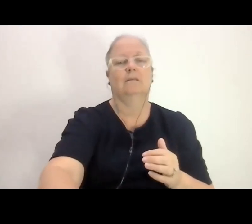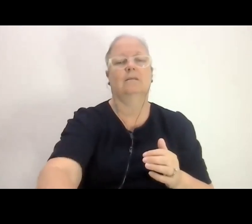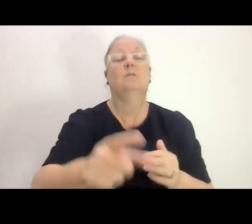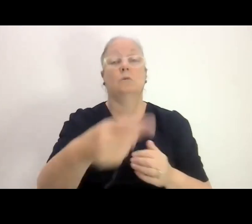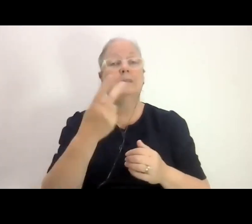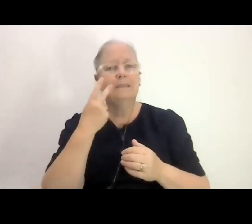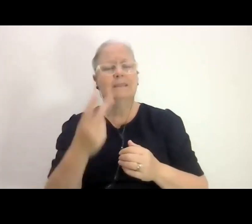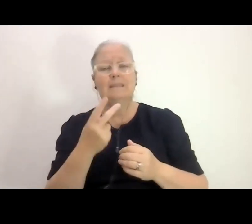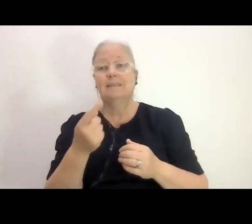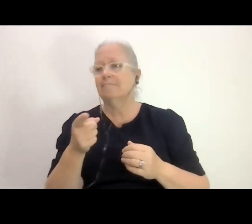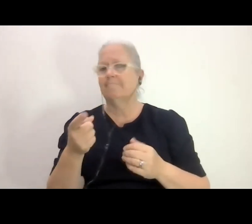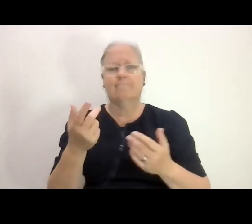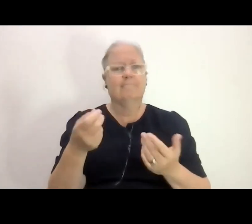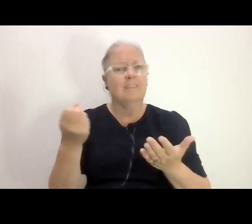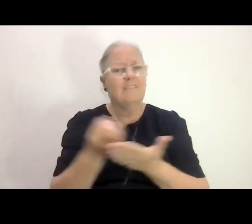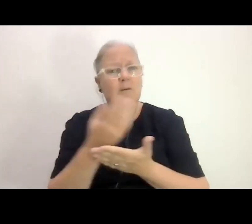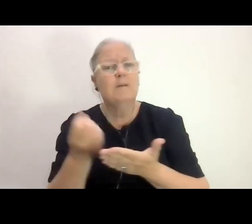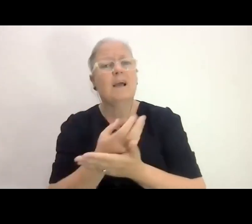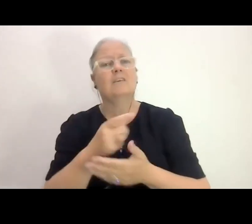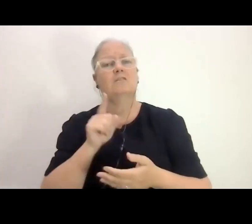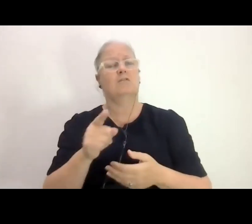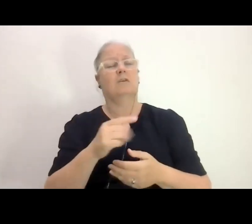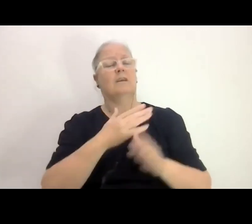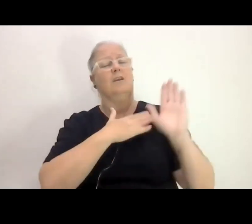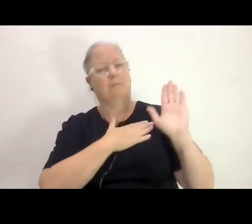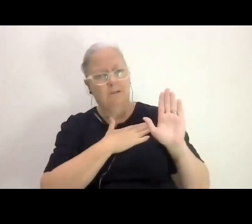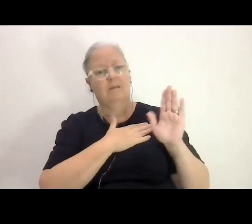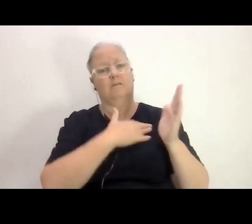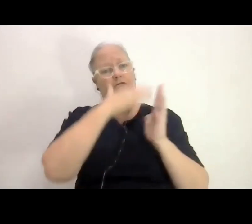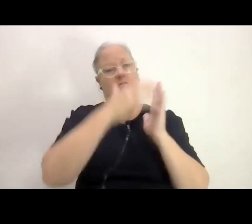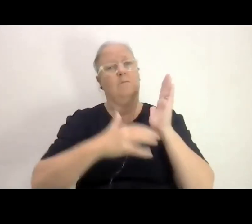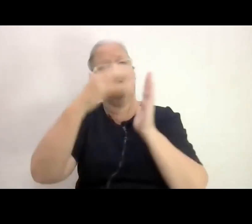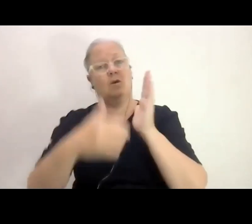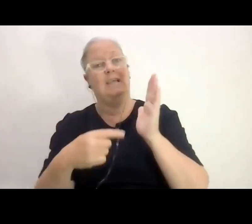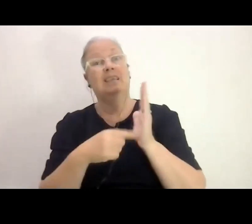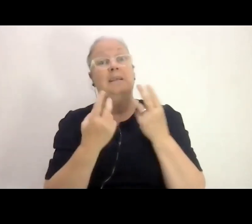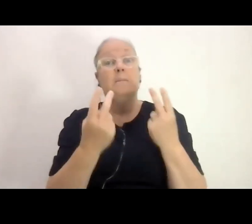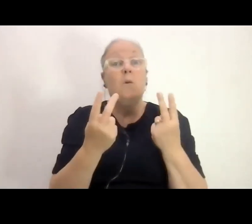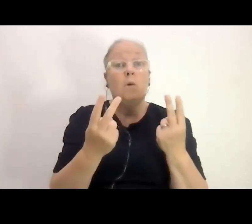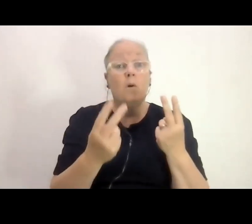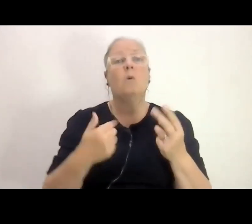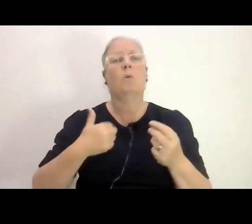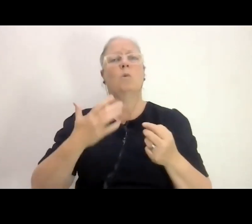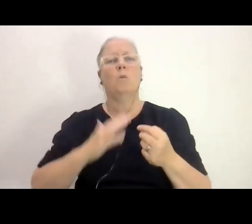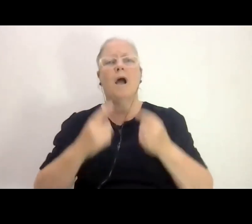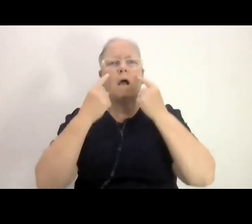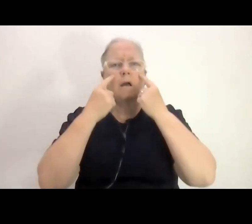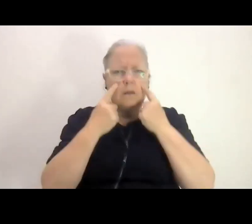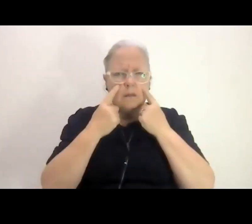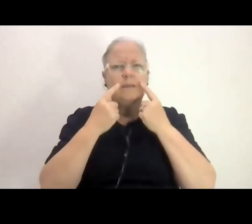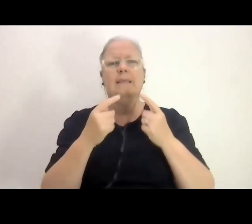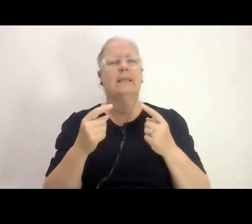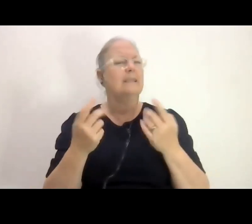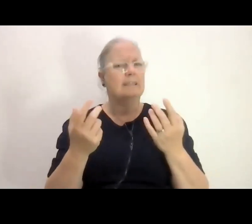information that this commitment report has. It's so important for us to have evidence and data-driven